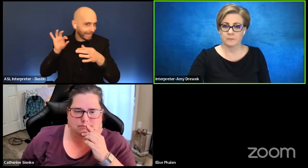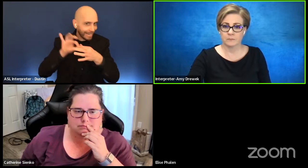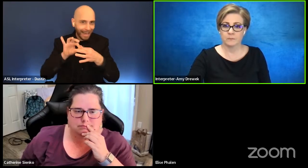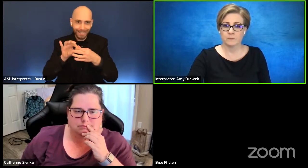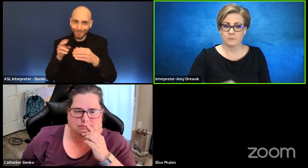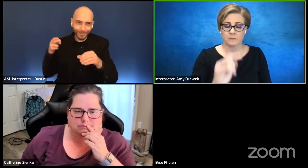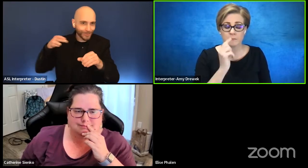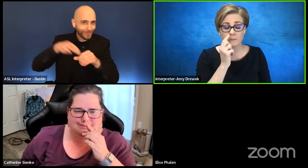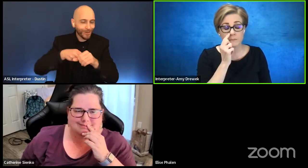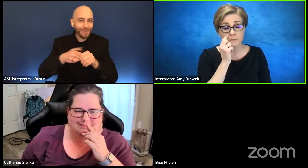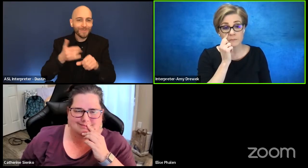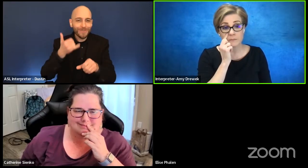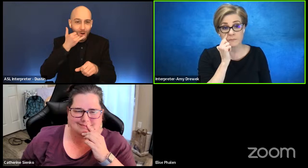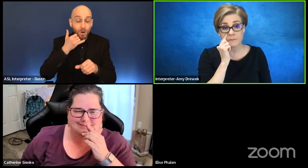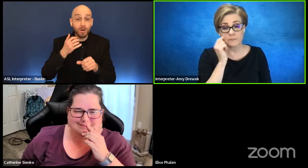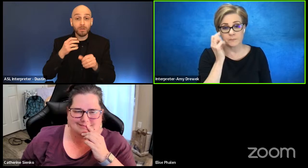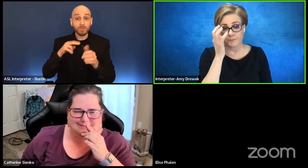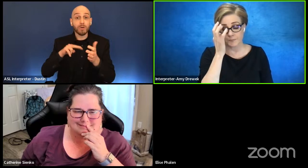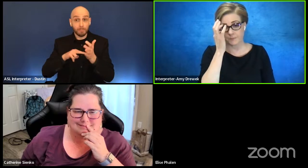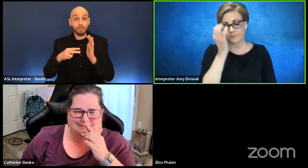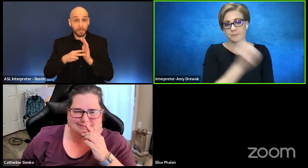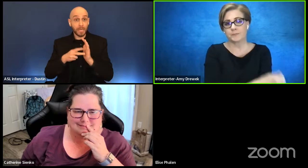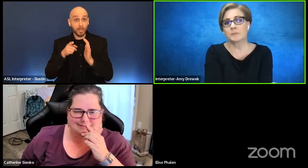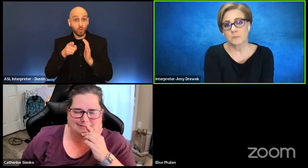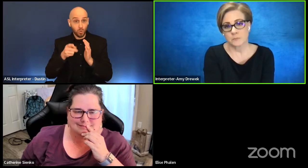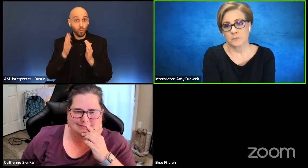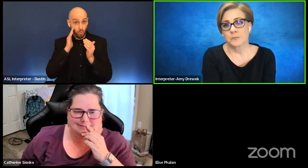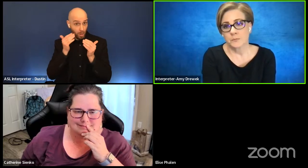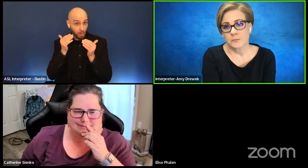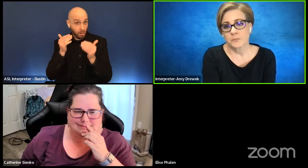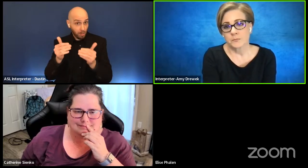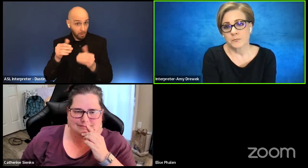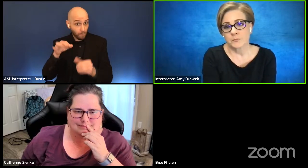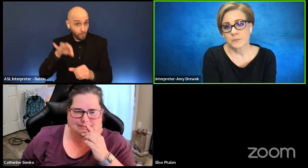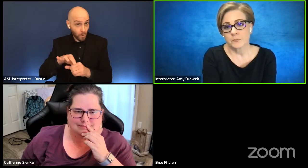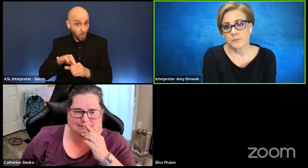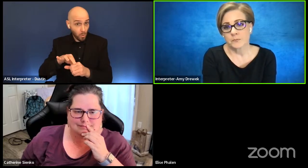So are you guys moving to make a vote?